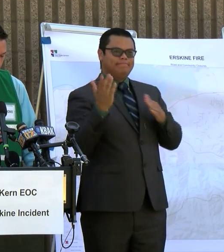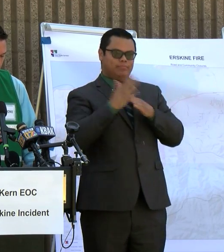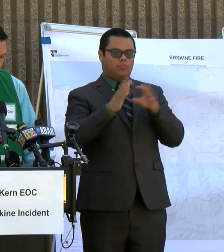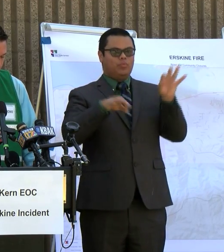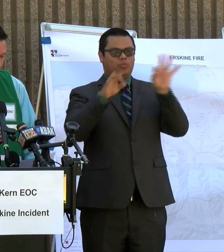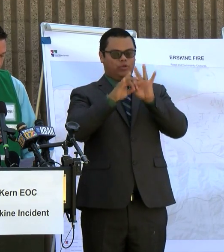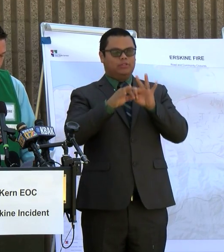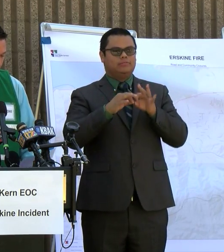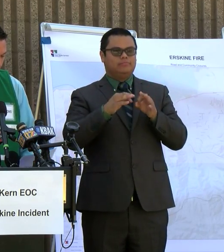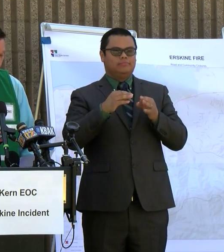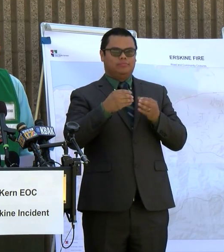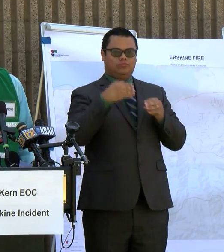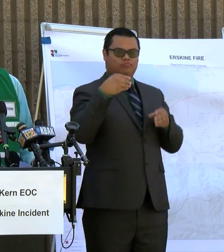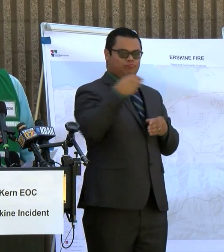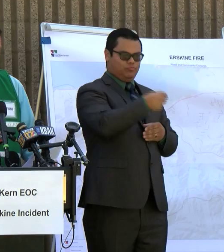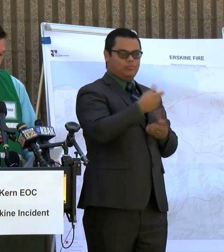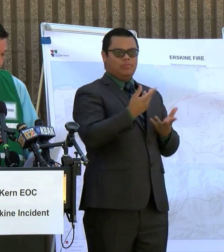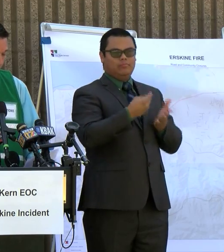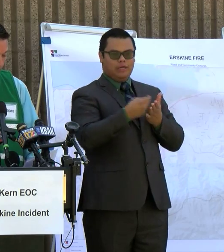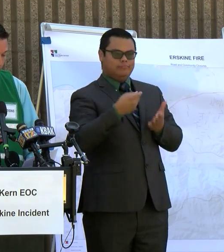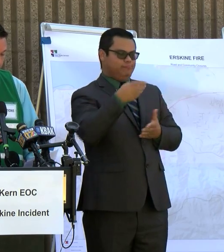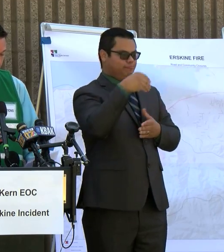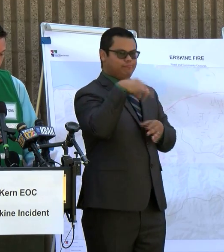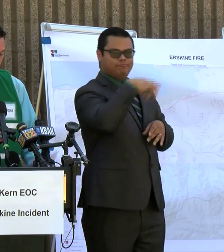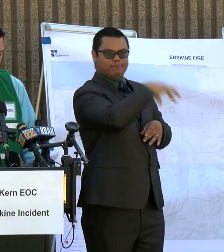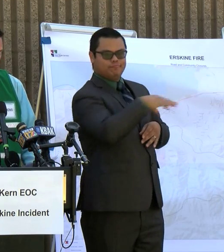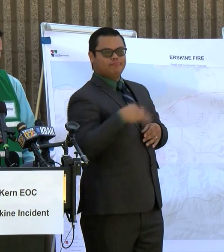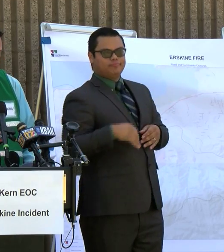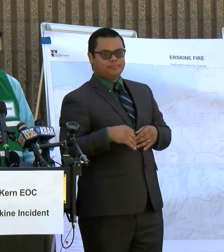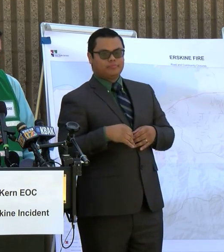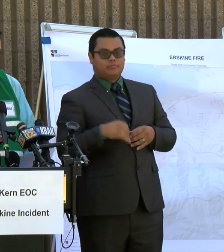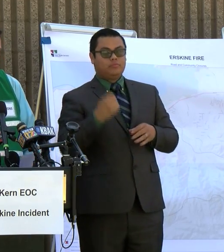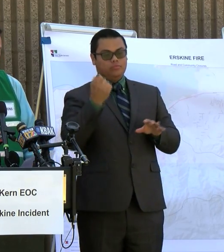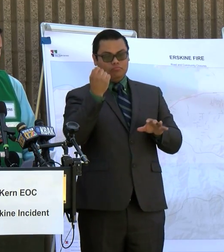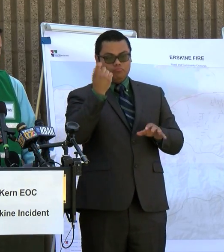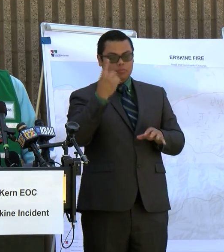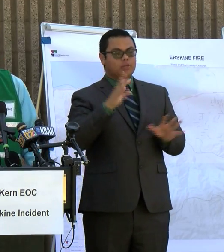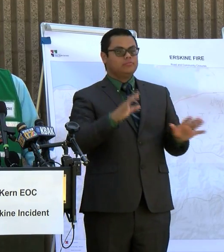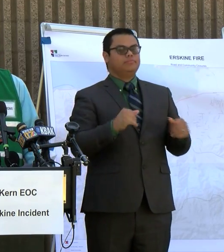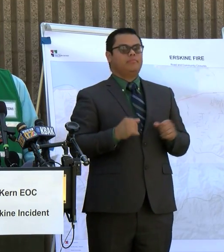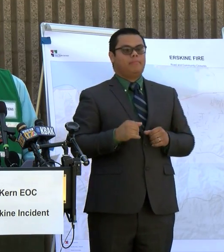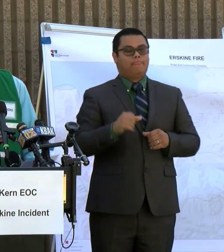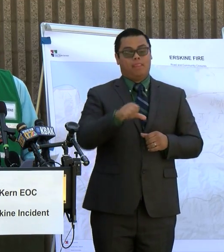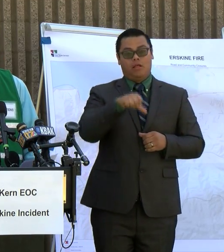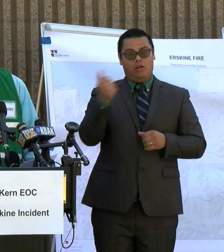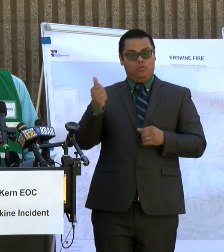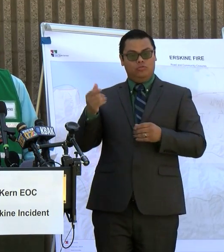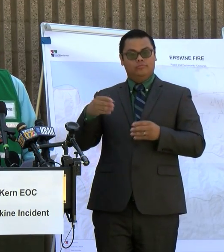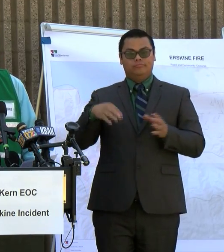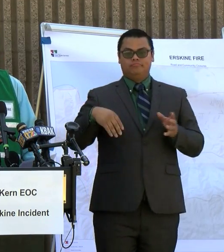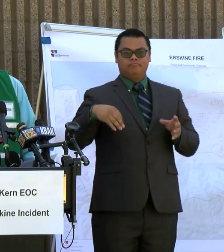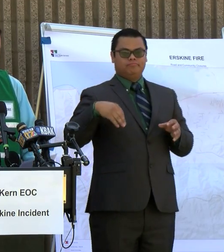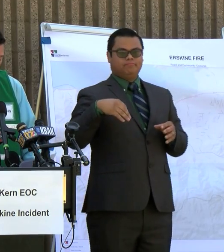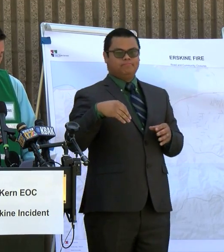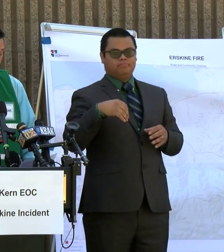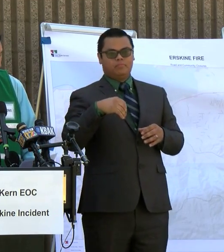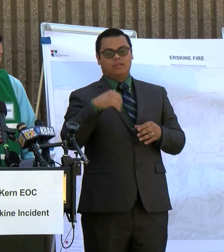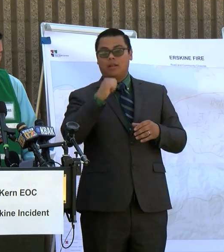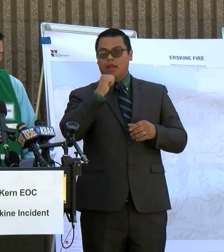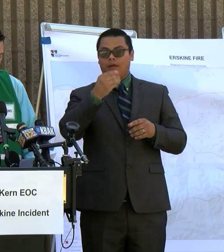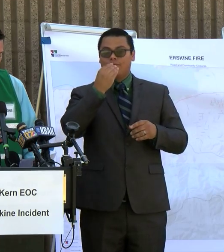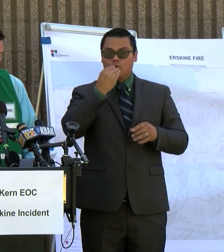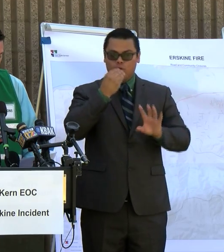monetary donations. However, non-monetary donations, and even more specifically